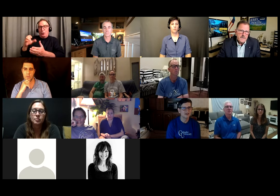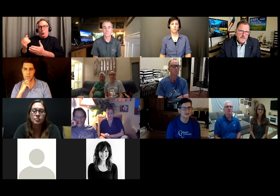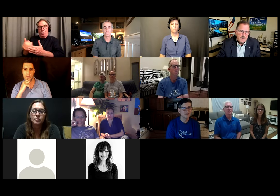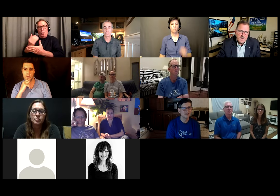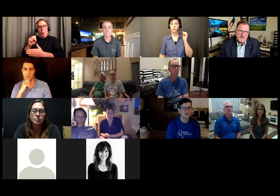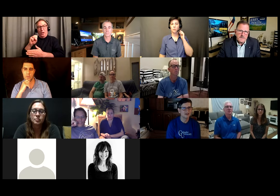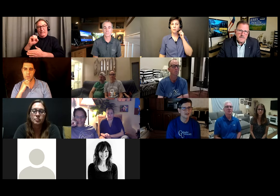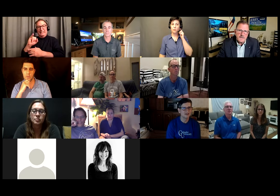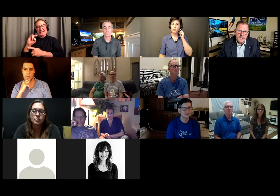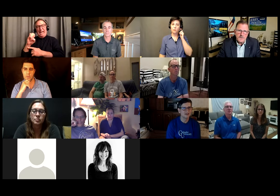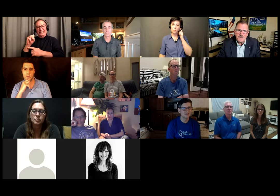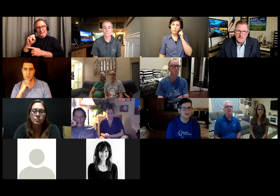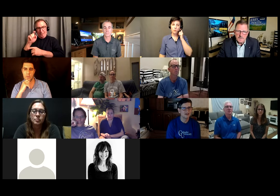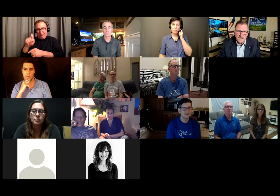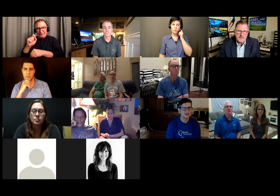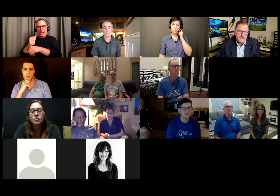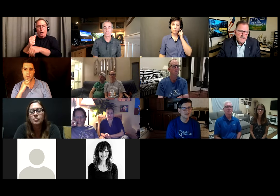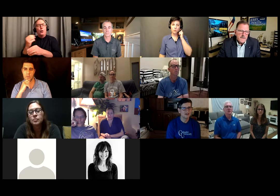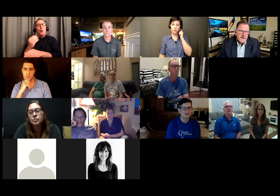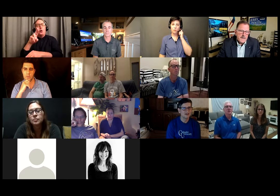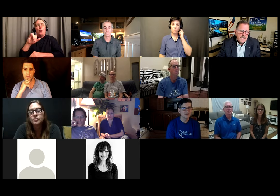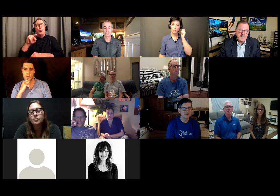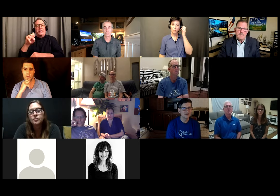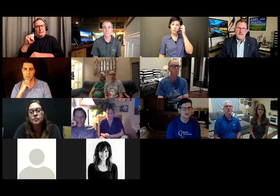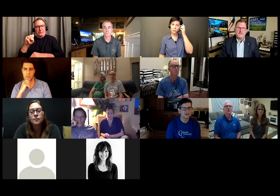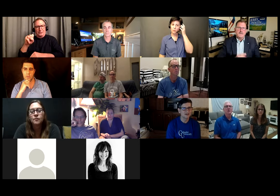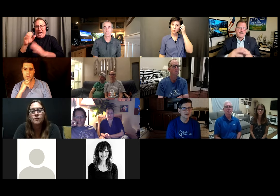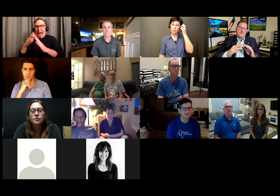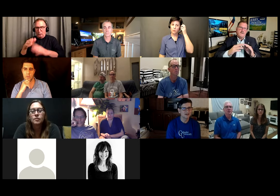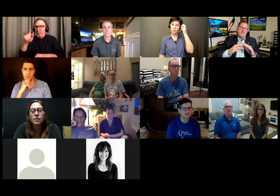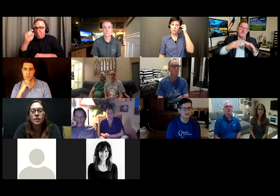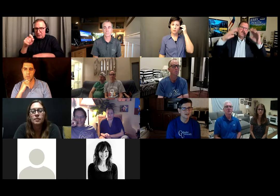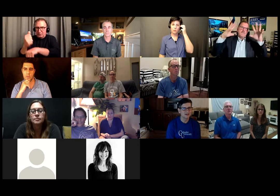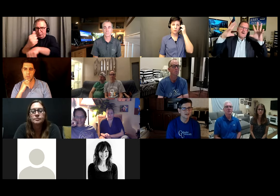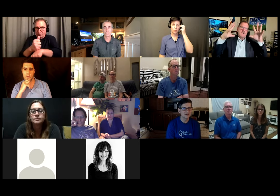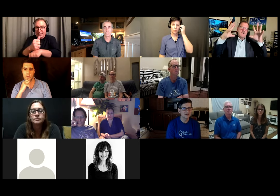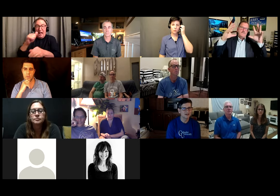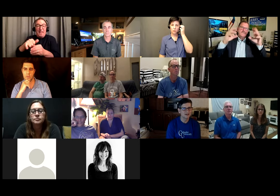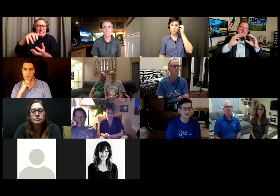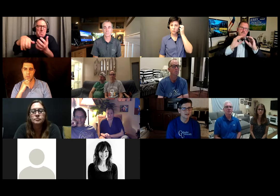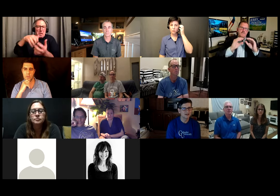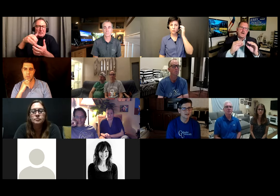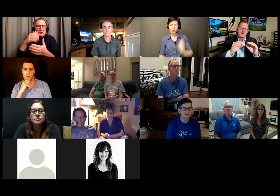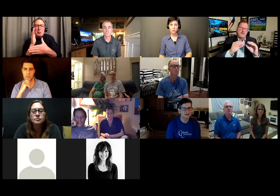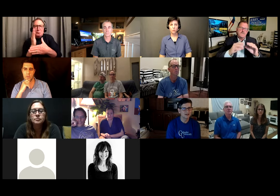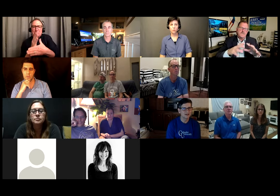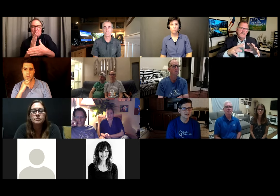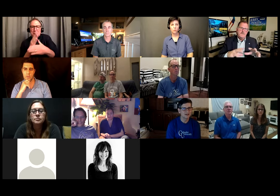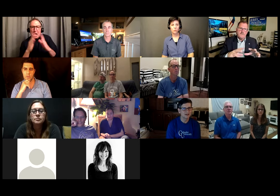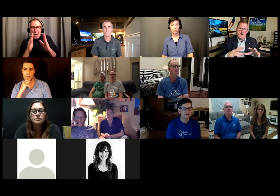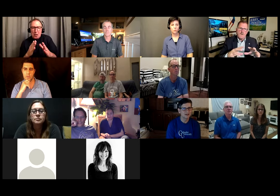sites in Pleasanton, units in Pleasanton. That's a mix of above moderate